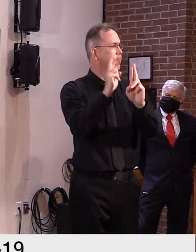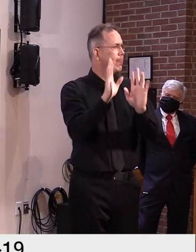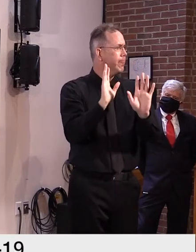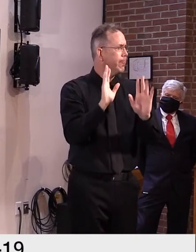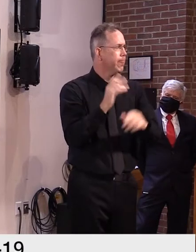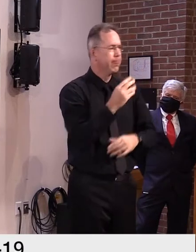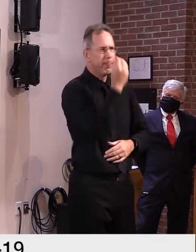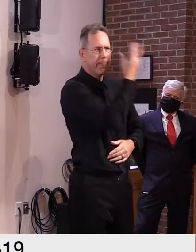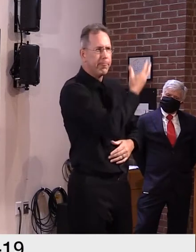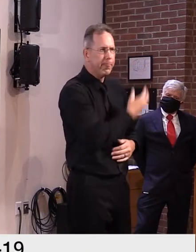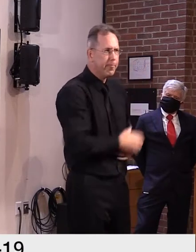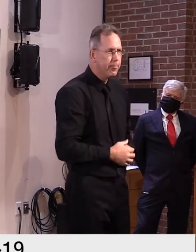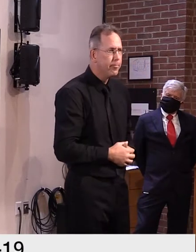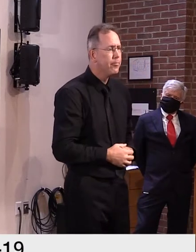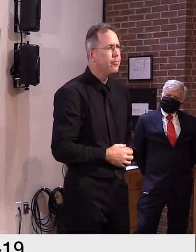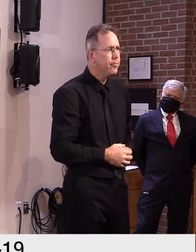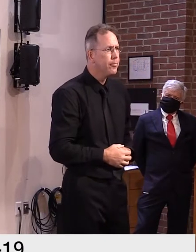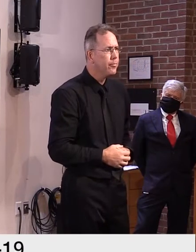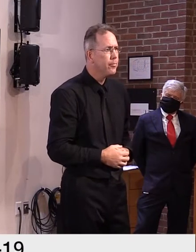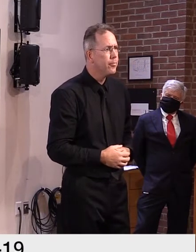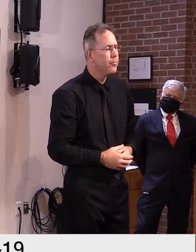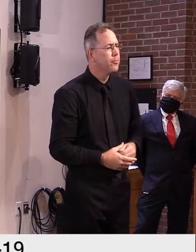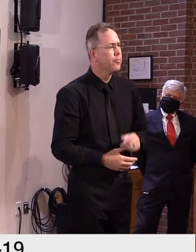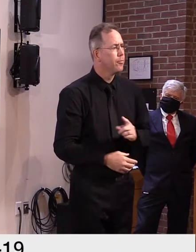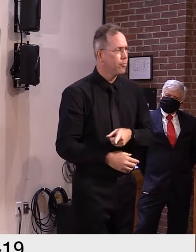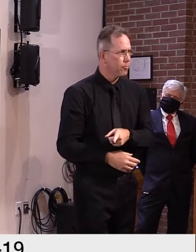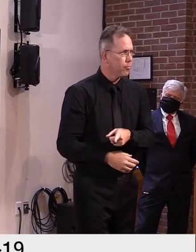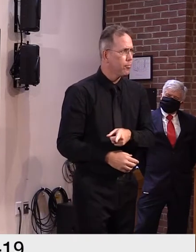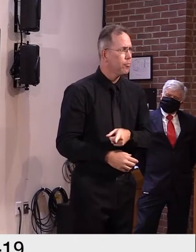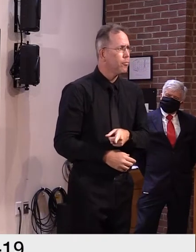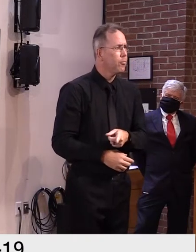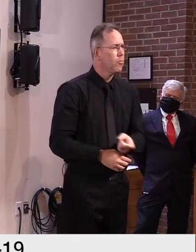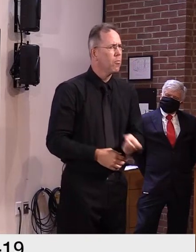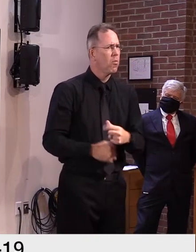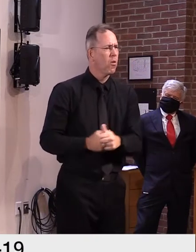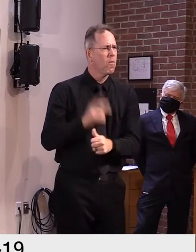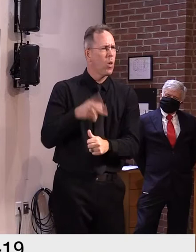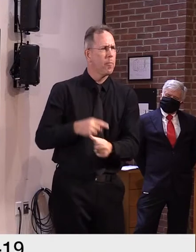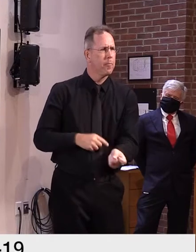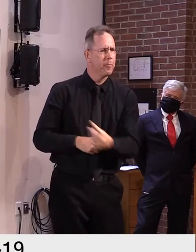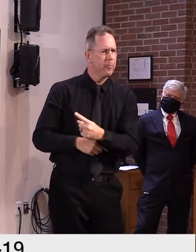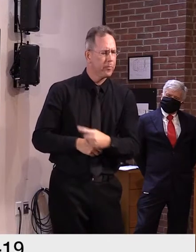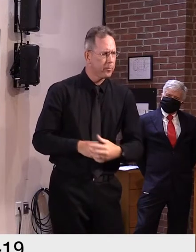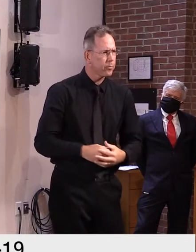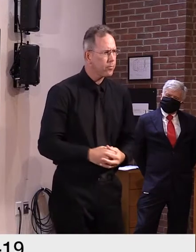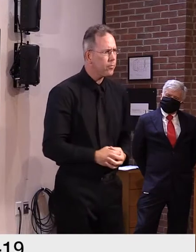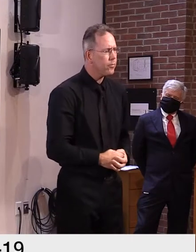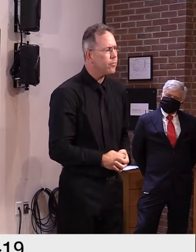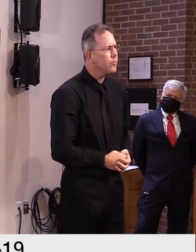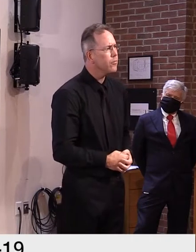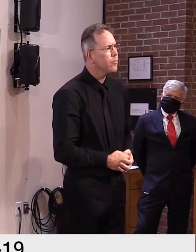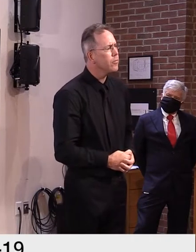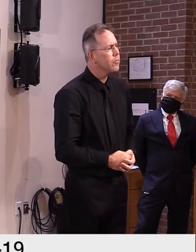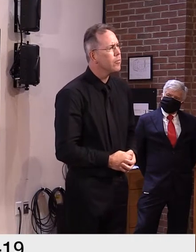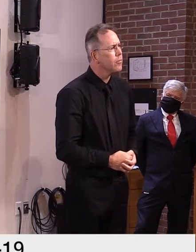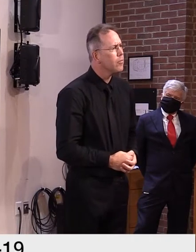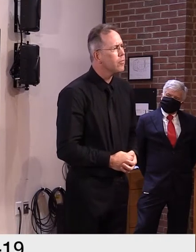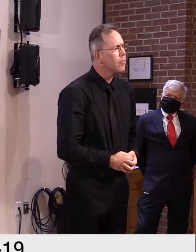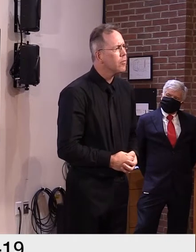Thank you. And just to be clear, when you say they should report that, how can the mob